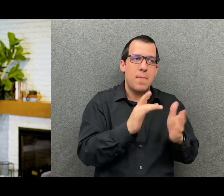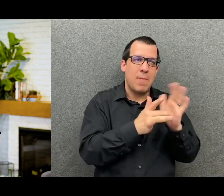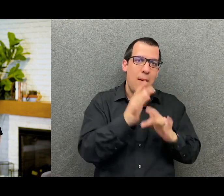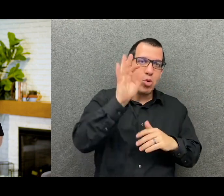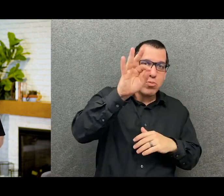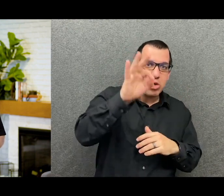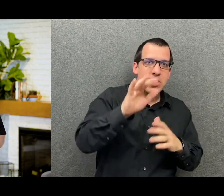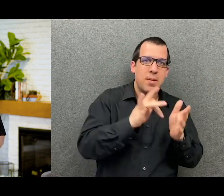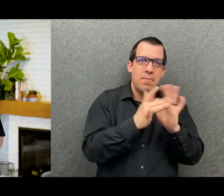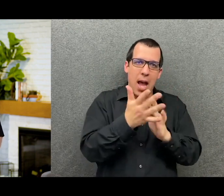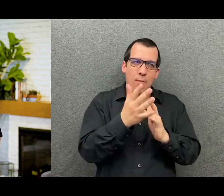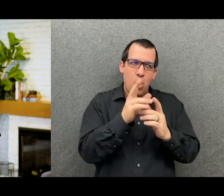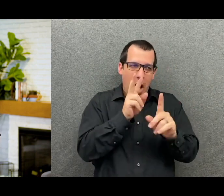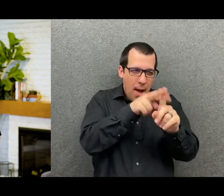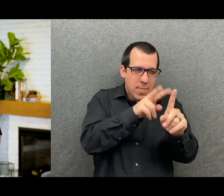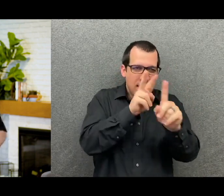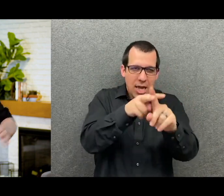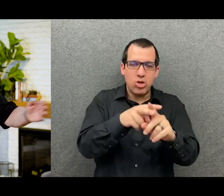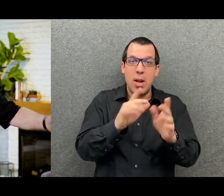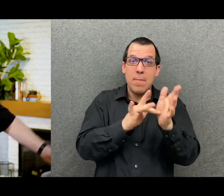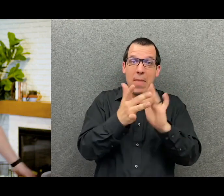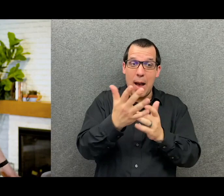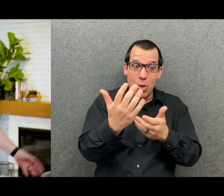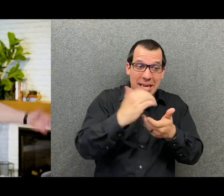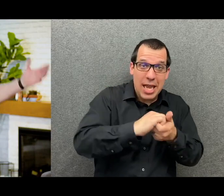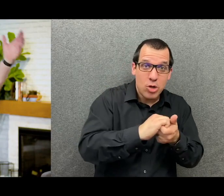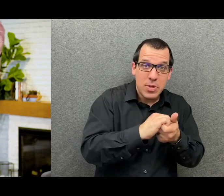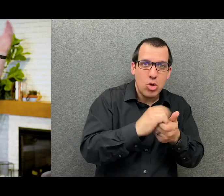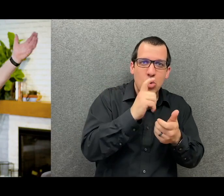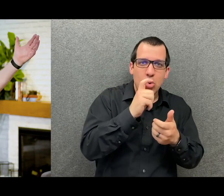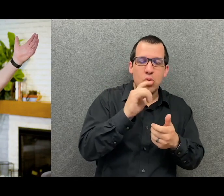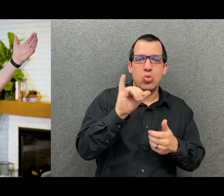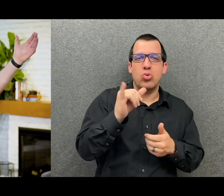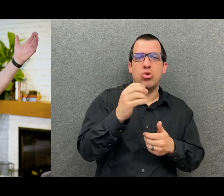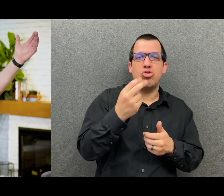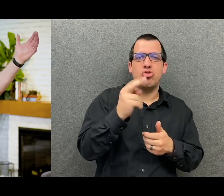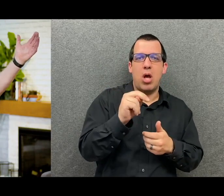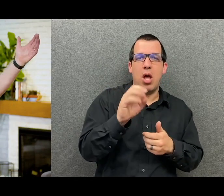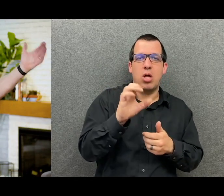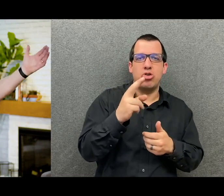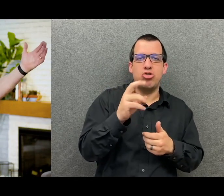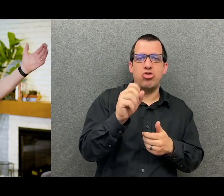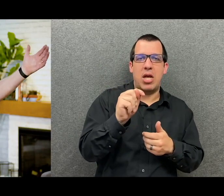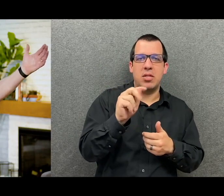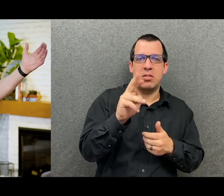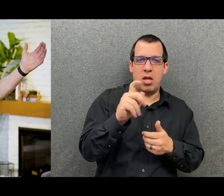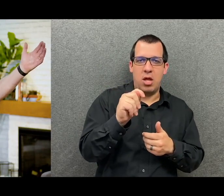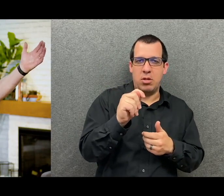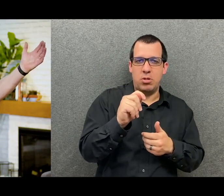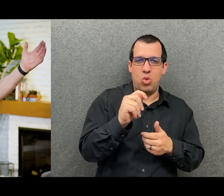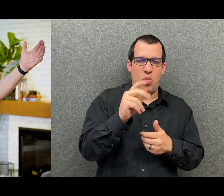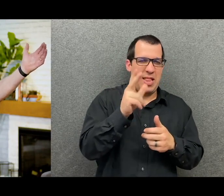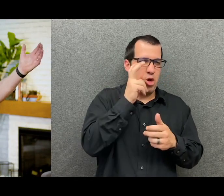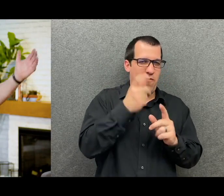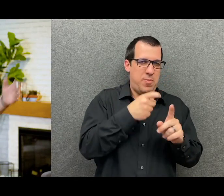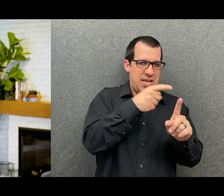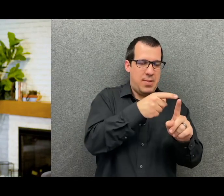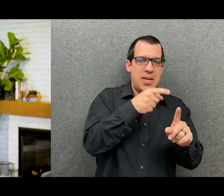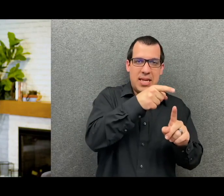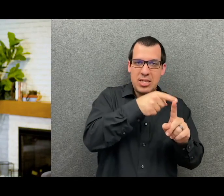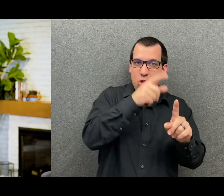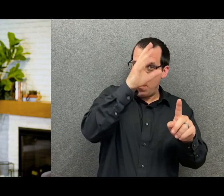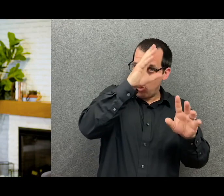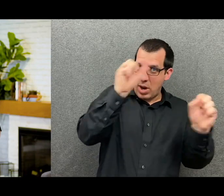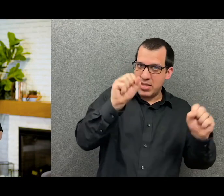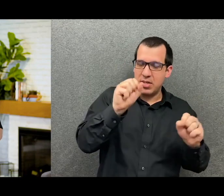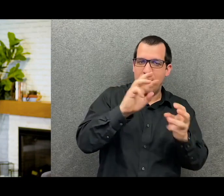Bible distribution, Bible preaching, Bible application, Bible engagement is John Chestnut. And you're going to hear from him in